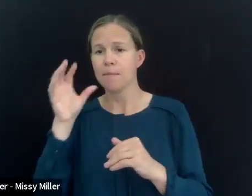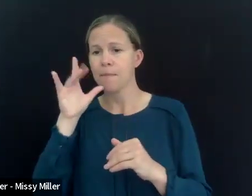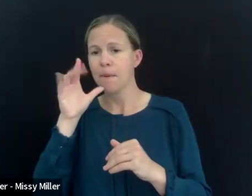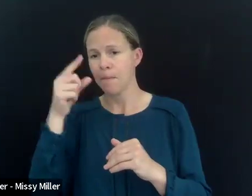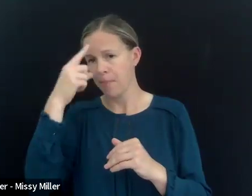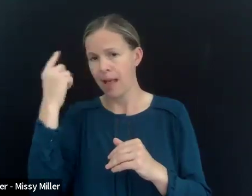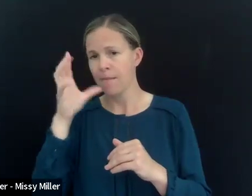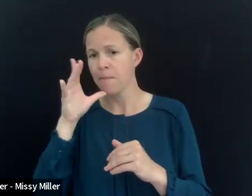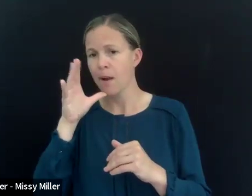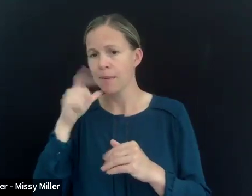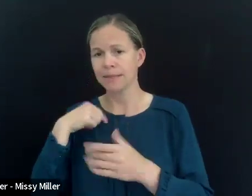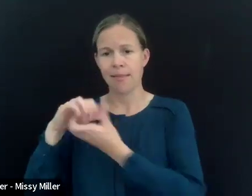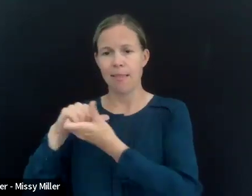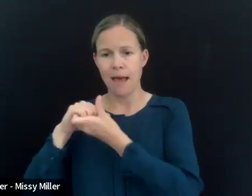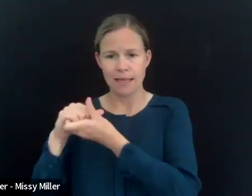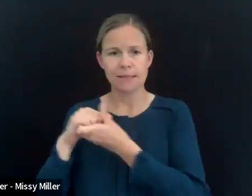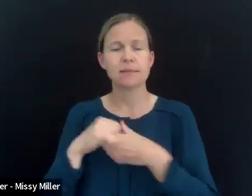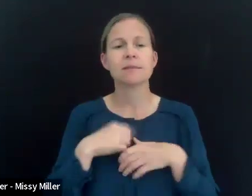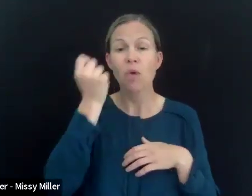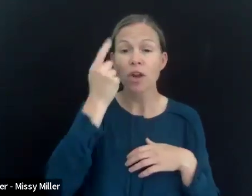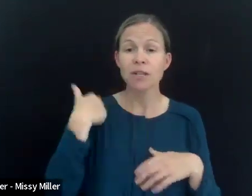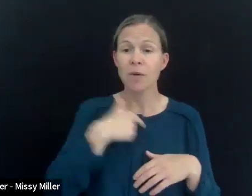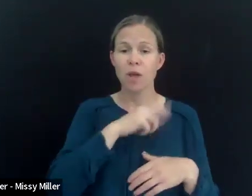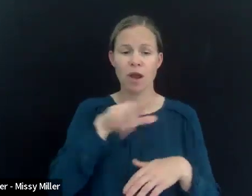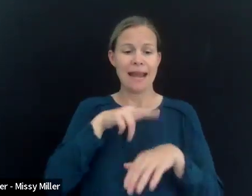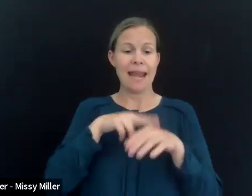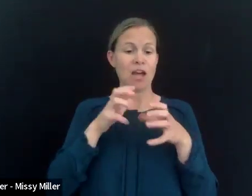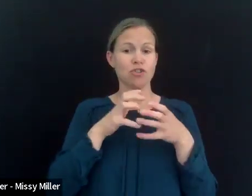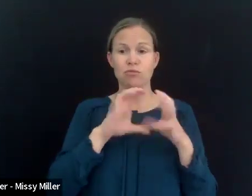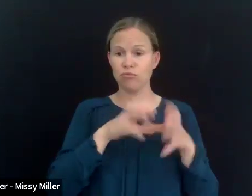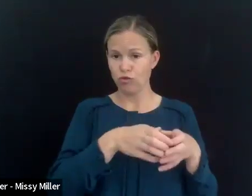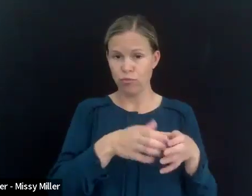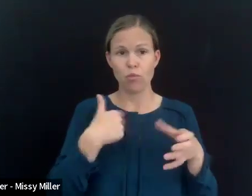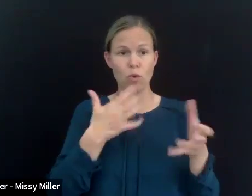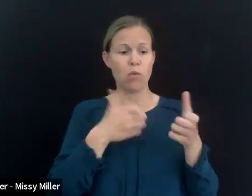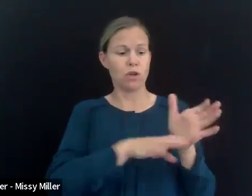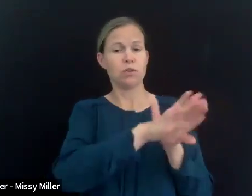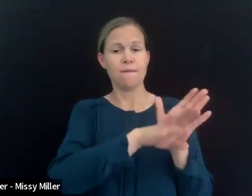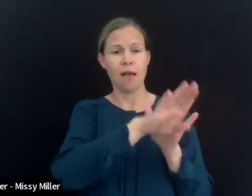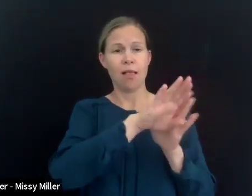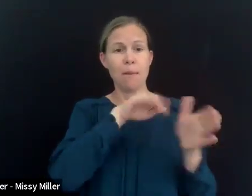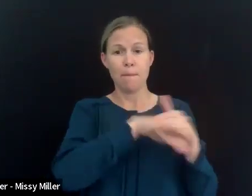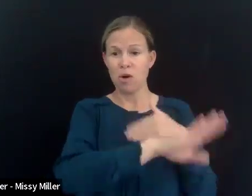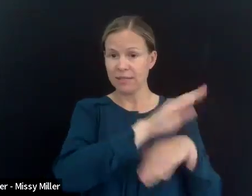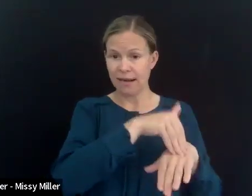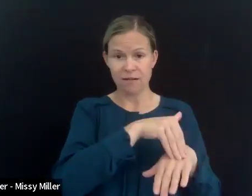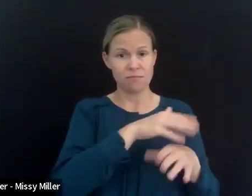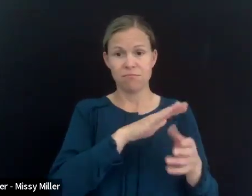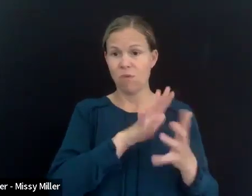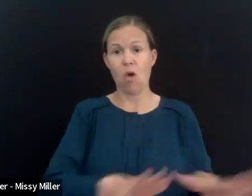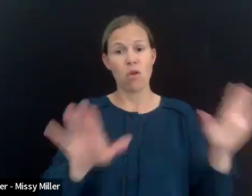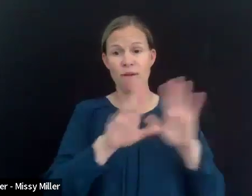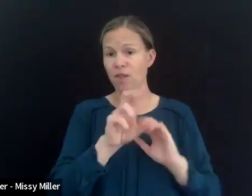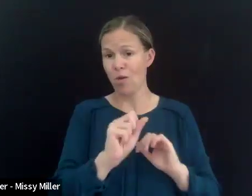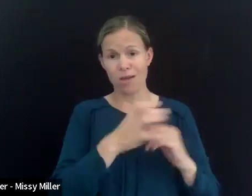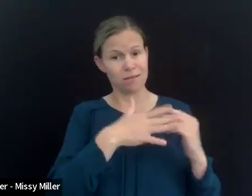we are a national organization whose purpose is to grow community birth infrastructure for generations to come. And at our